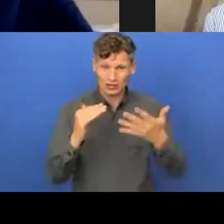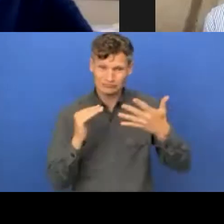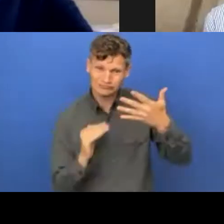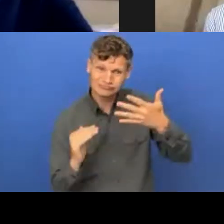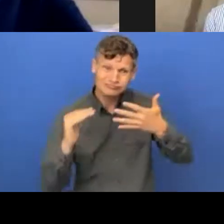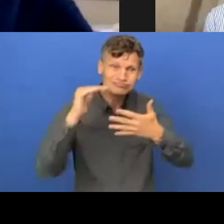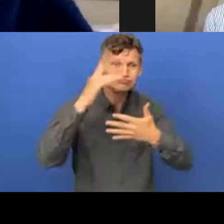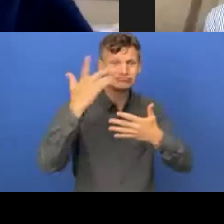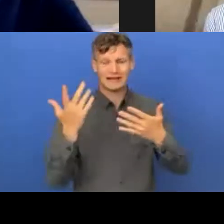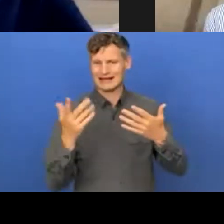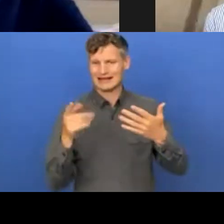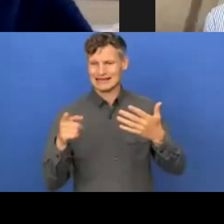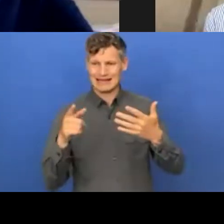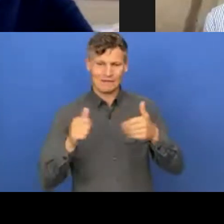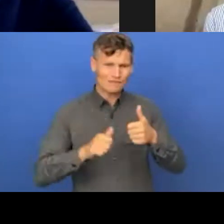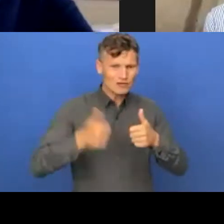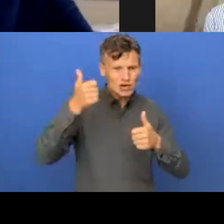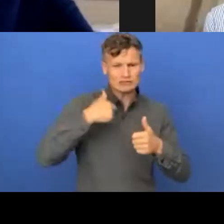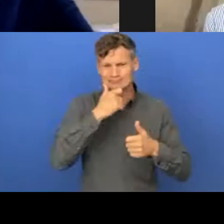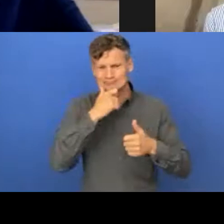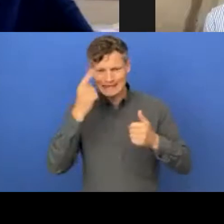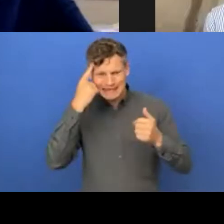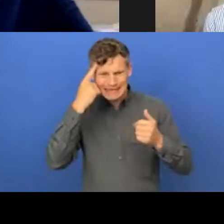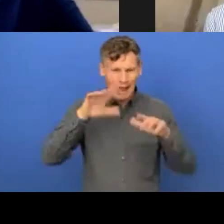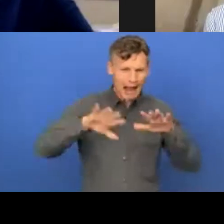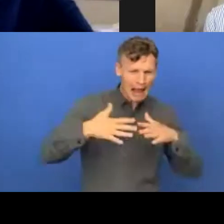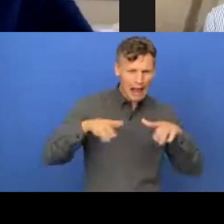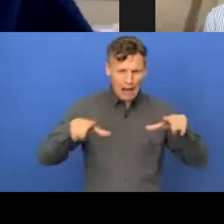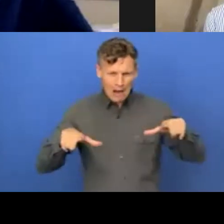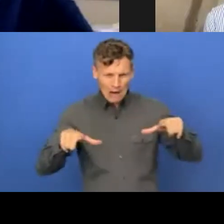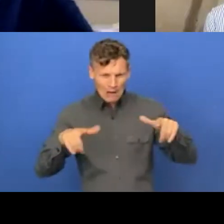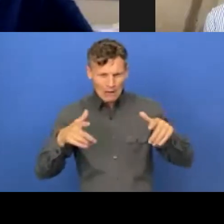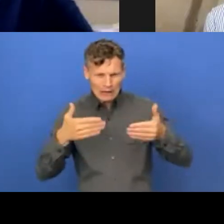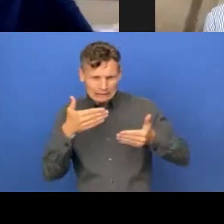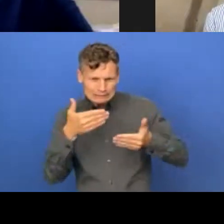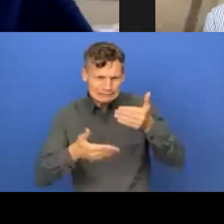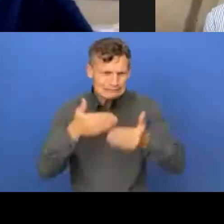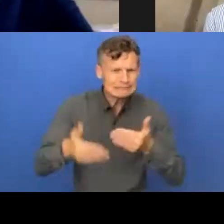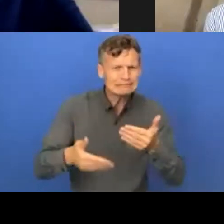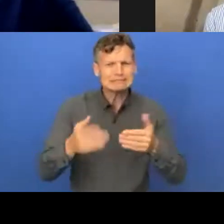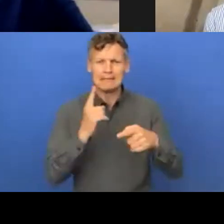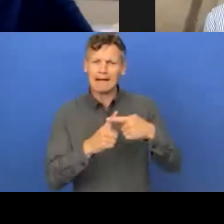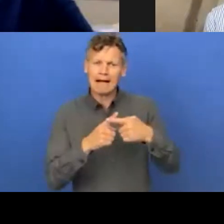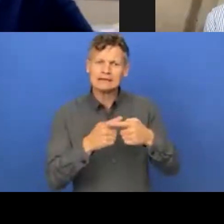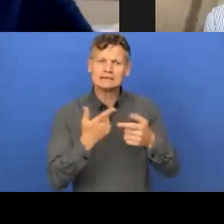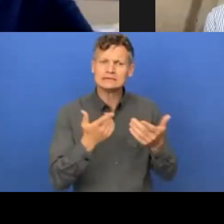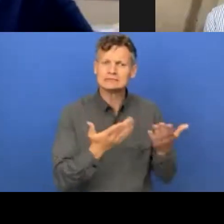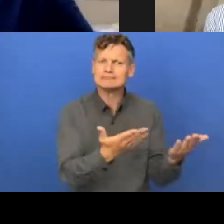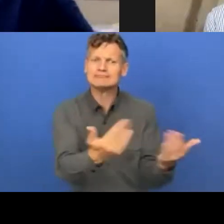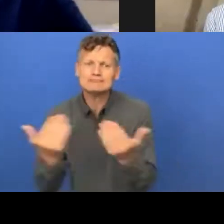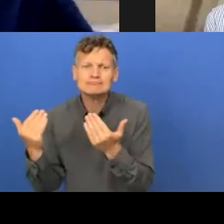data analysis, dissemination of the findings. And you said something very important about what is specific is the